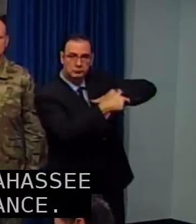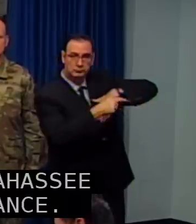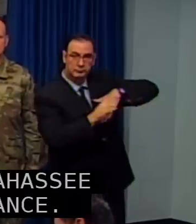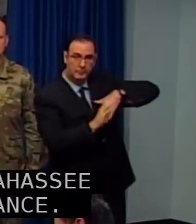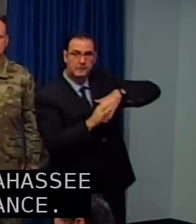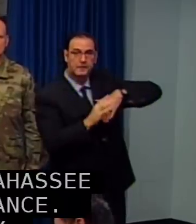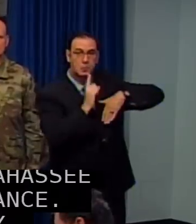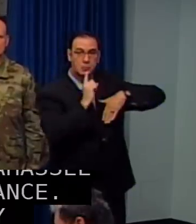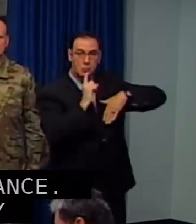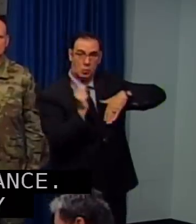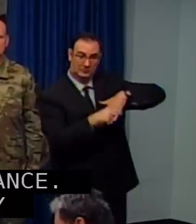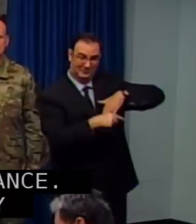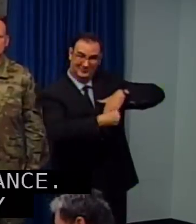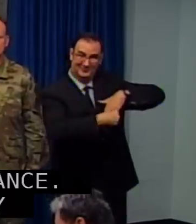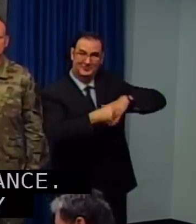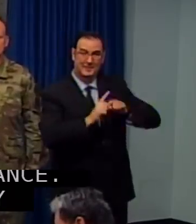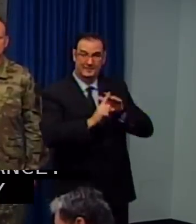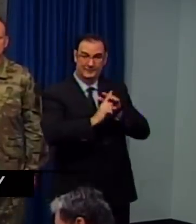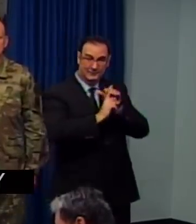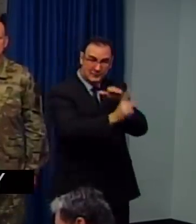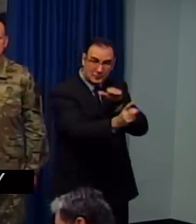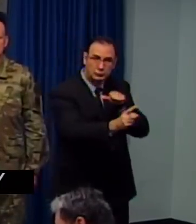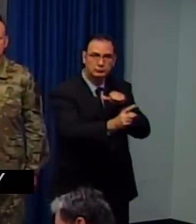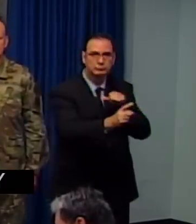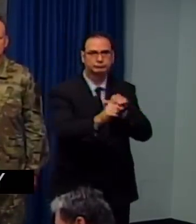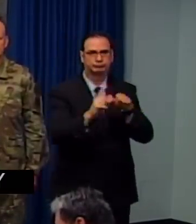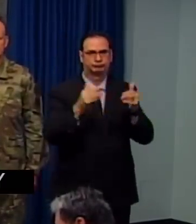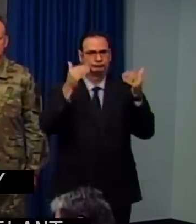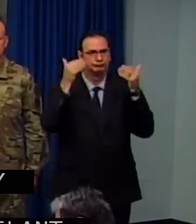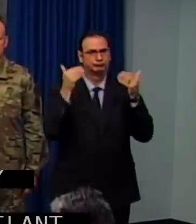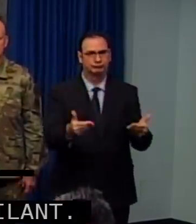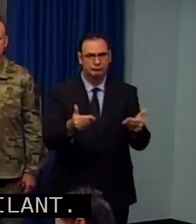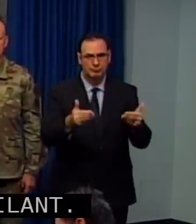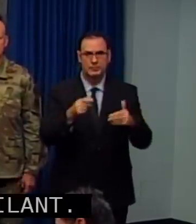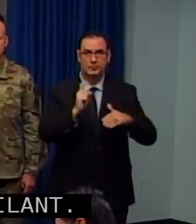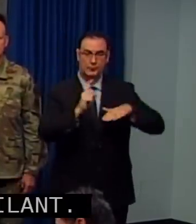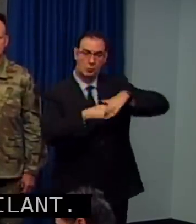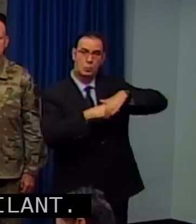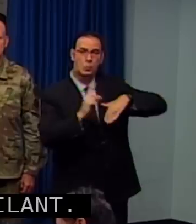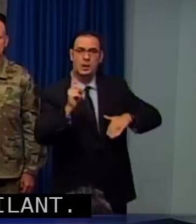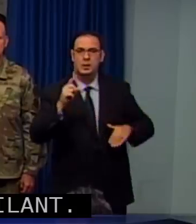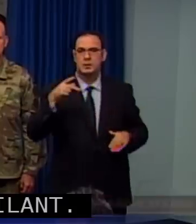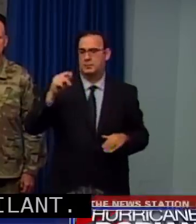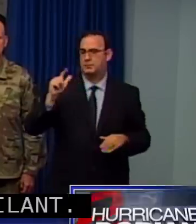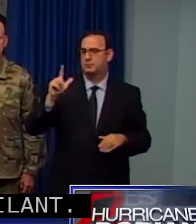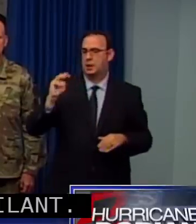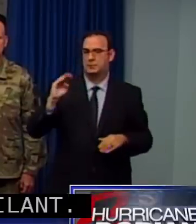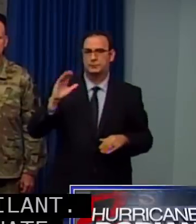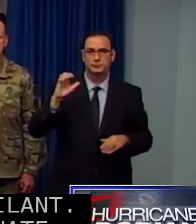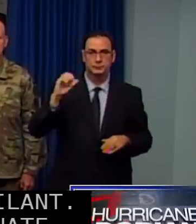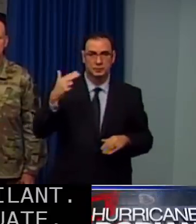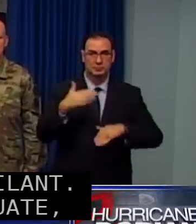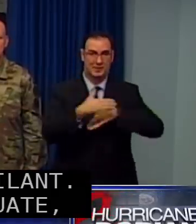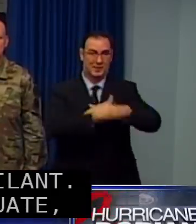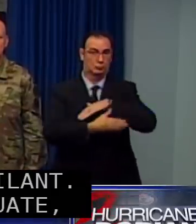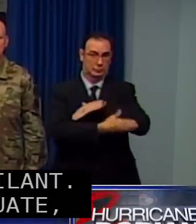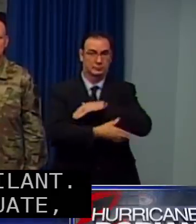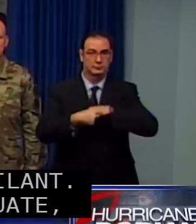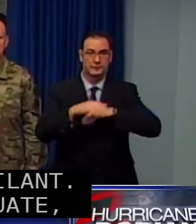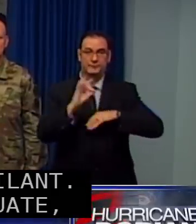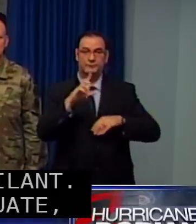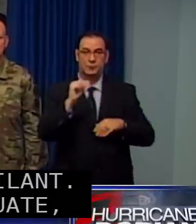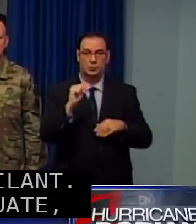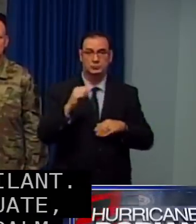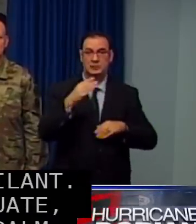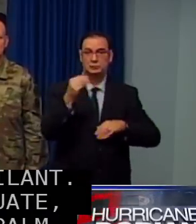evacuate, you need to do that from Palm Beach County all the way up to Nassau, the Florida-Georgia border. All those coastal